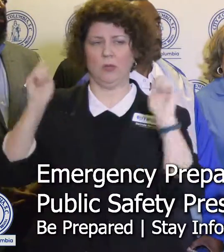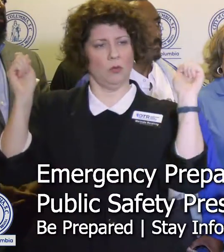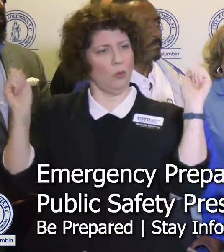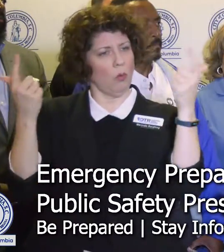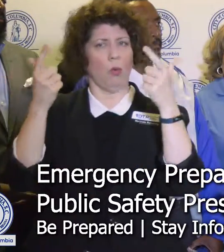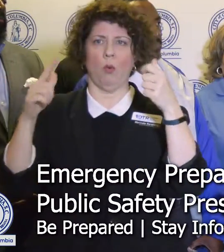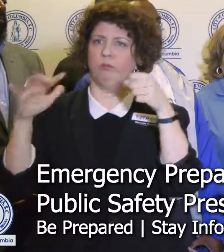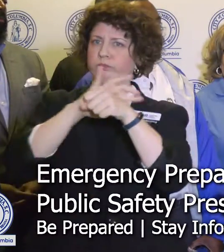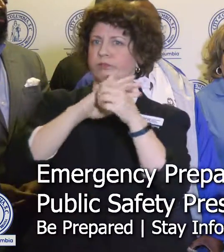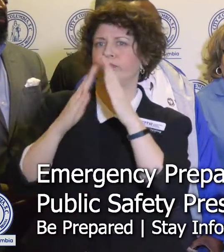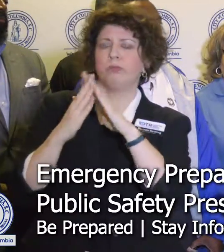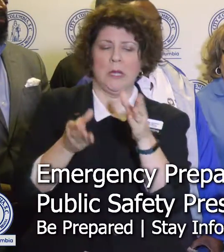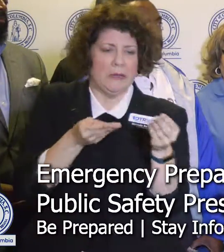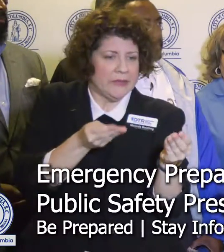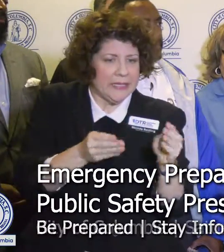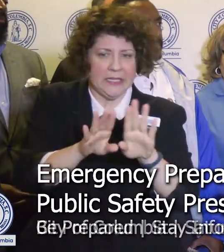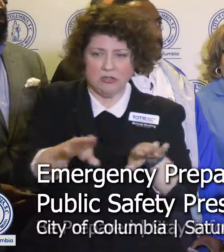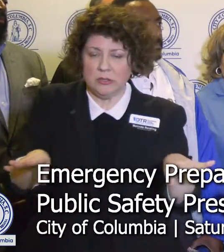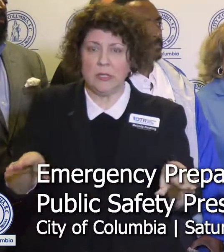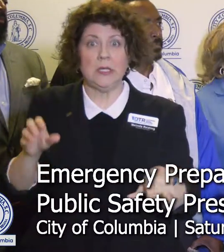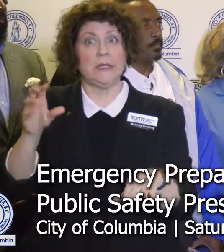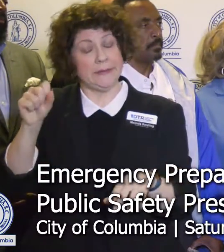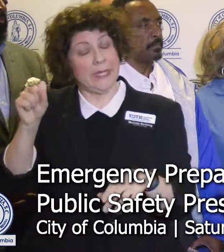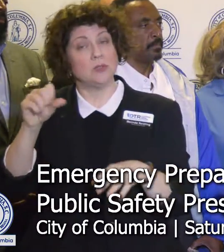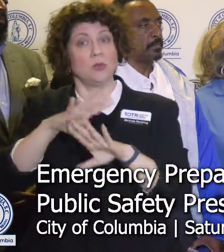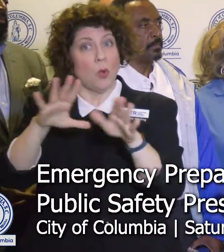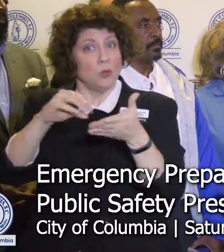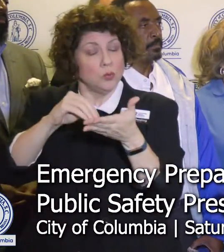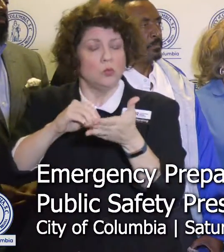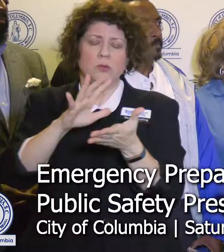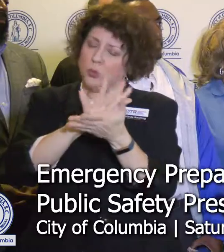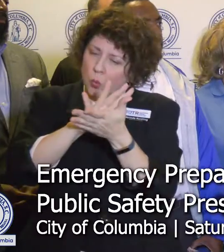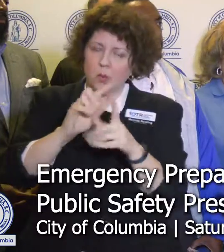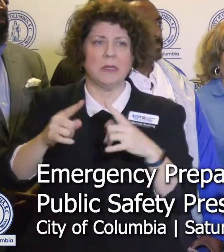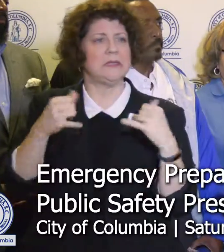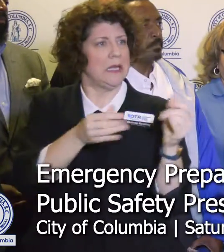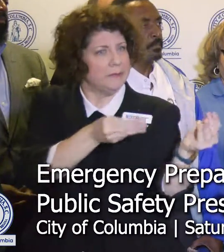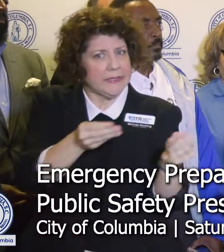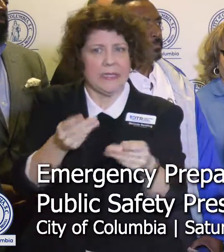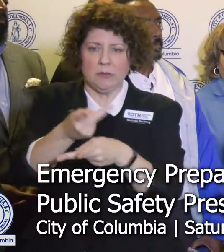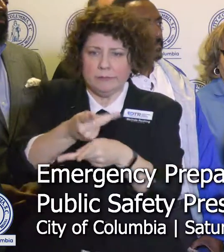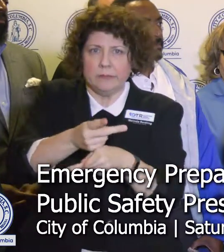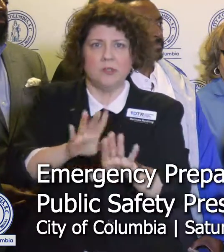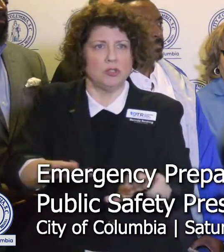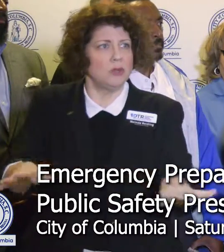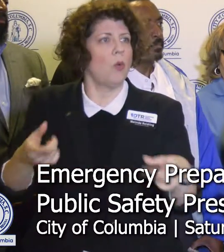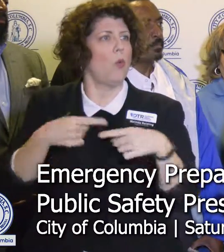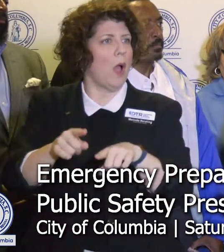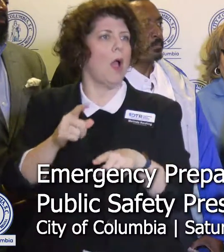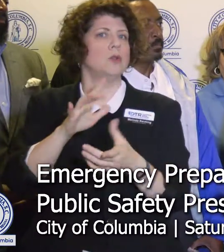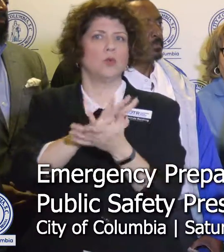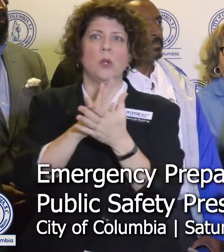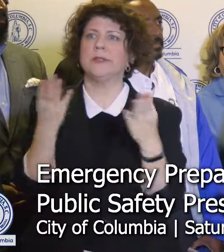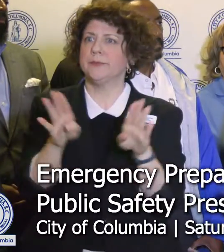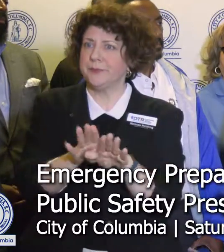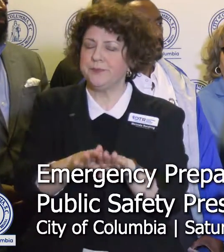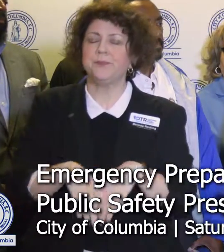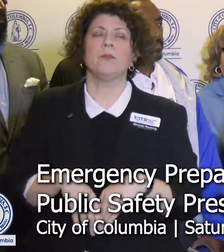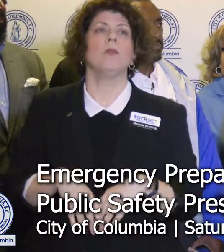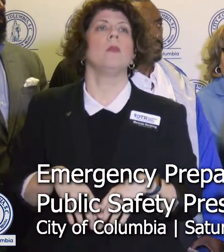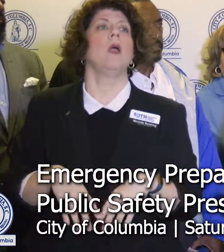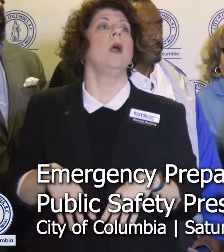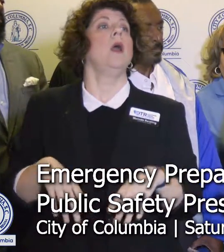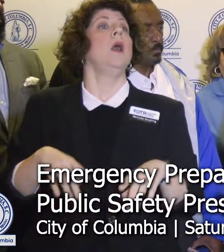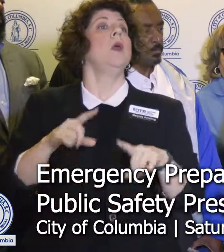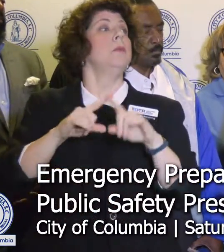community, feeding our children, even though school's out, and meeting our educational needs while our children are not in school.